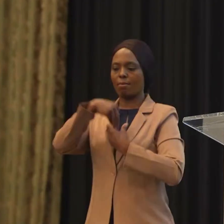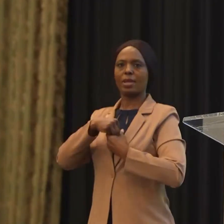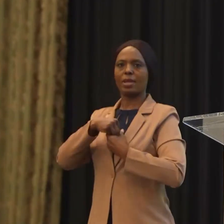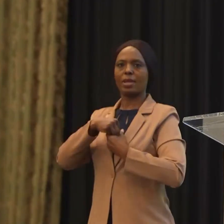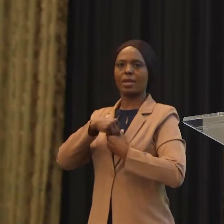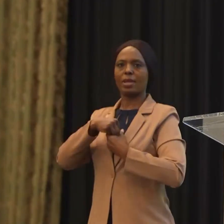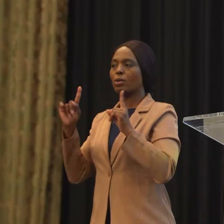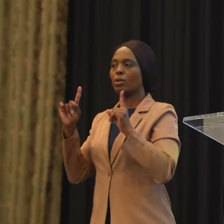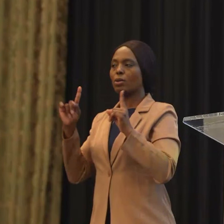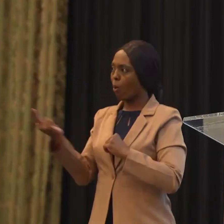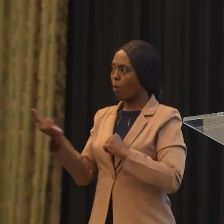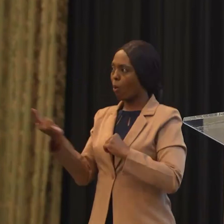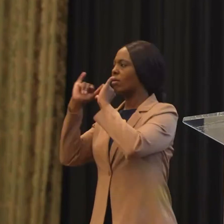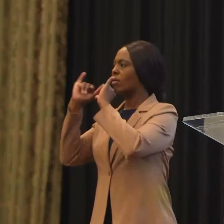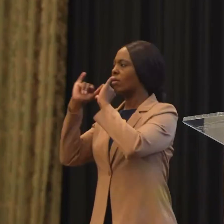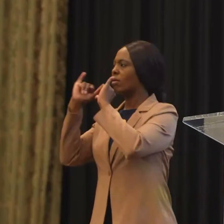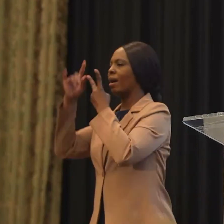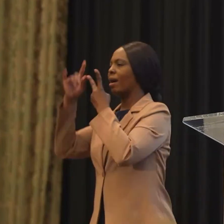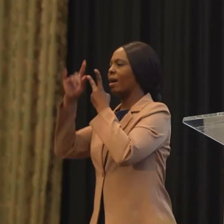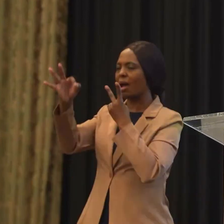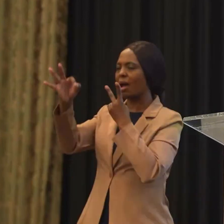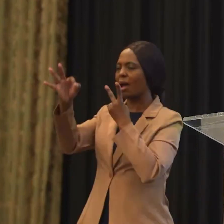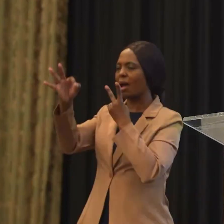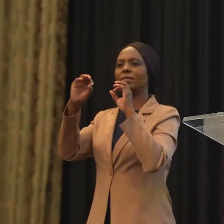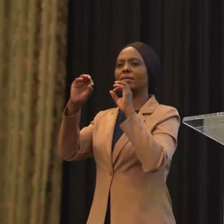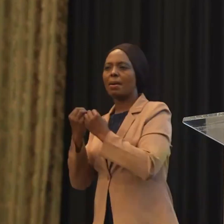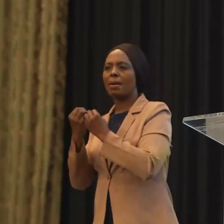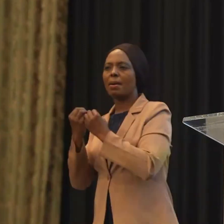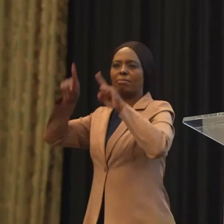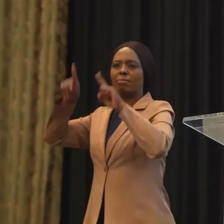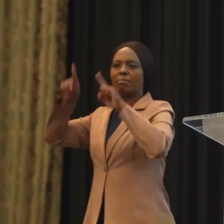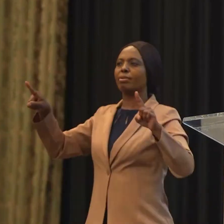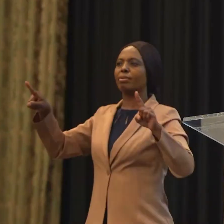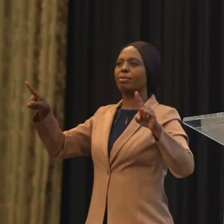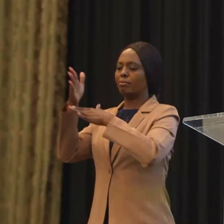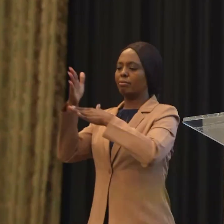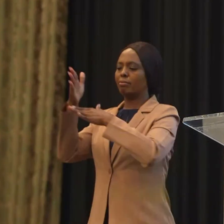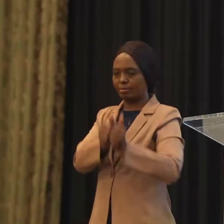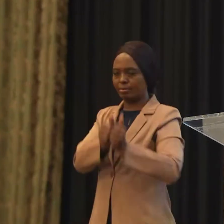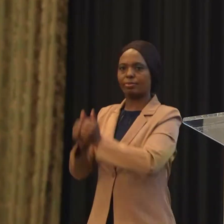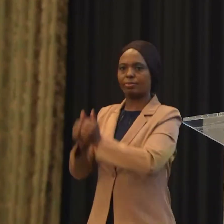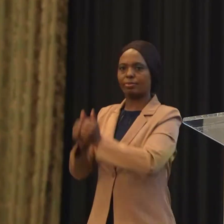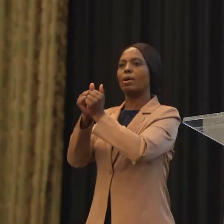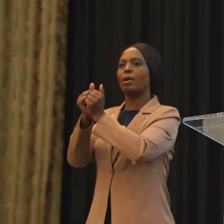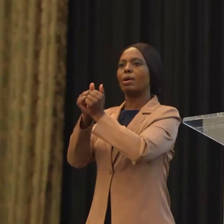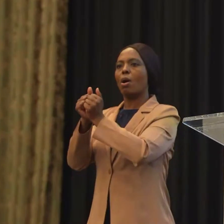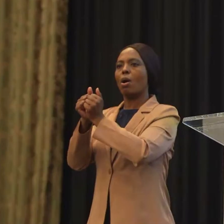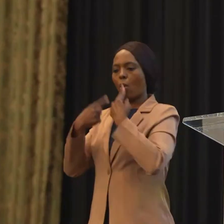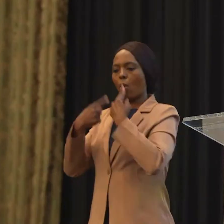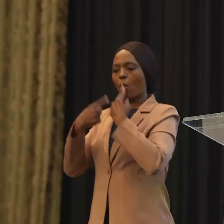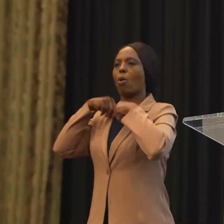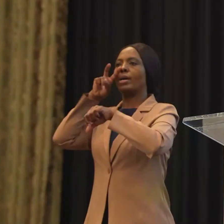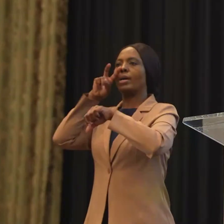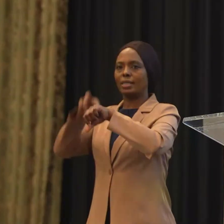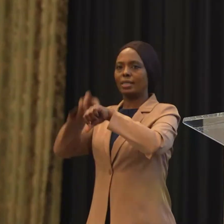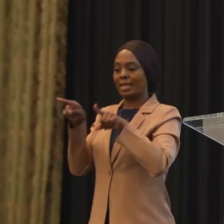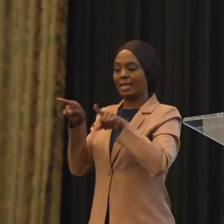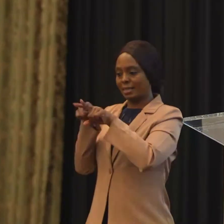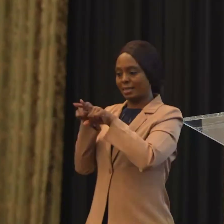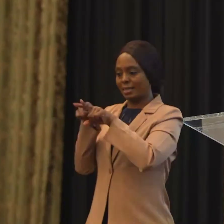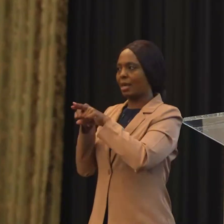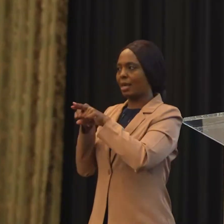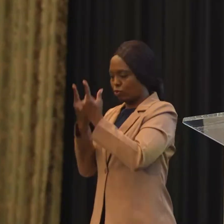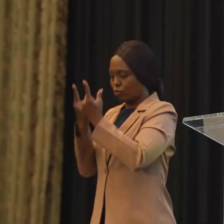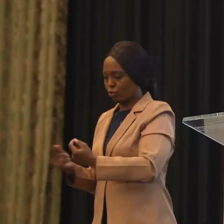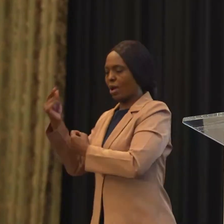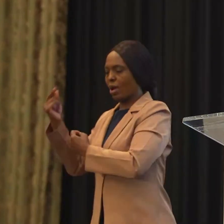multi-sectoral approach. One of the themes of the summit is that we need to work together. So the same has to be done for mental